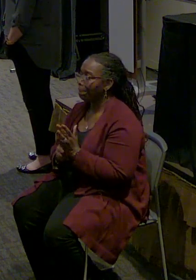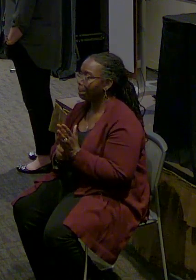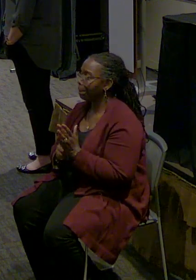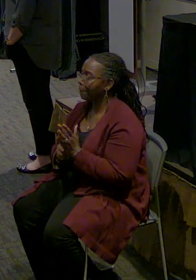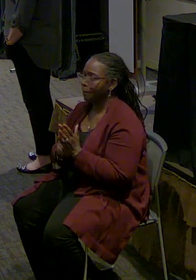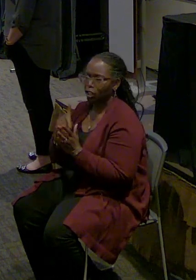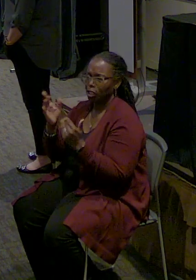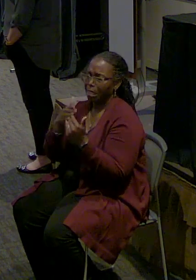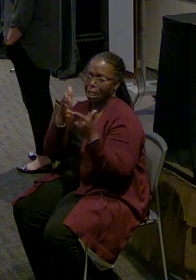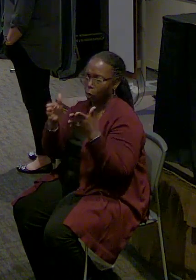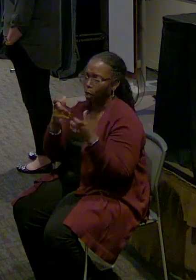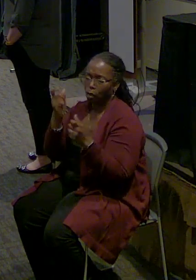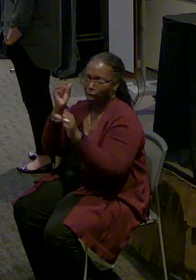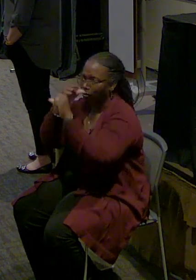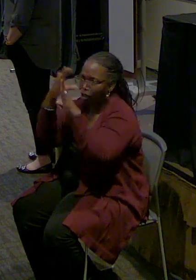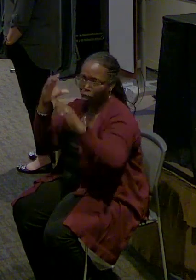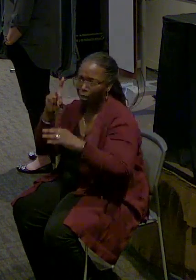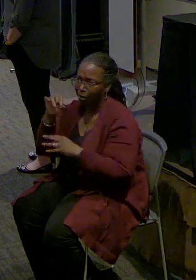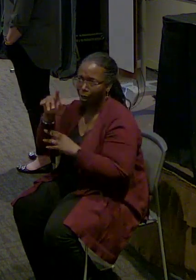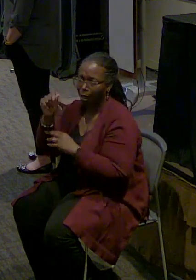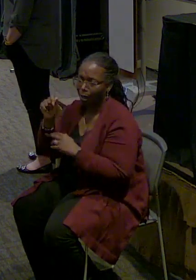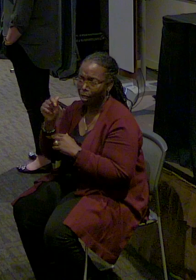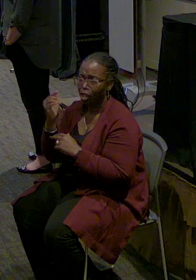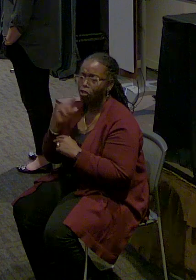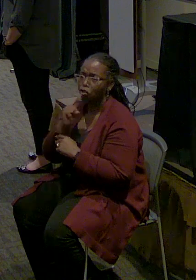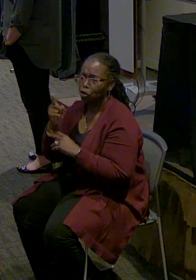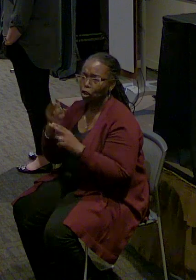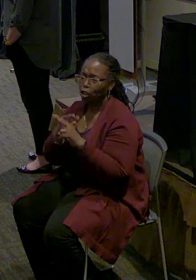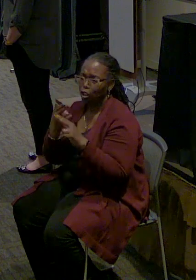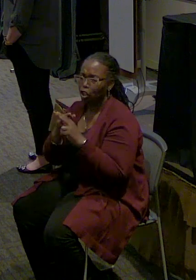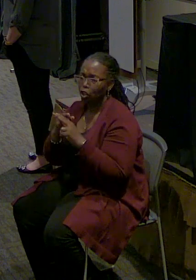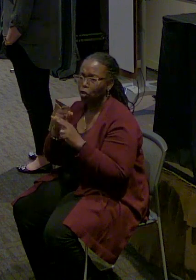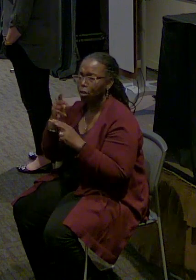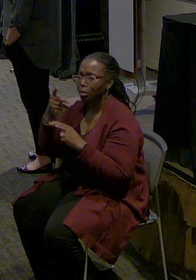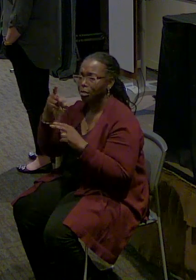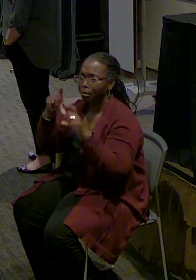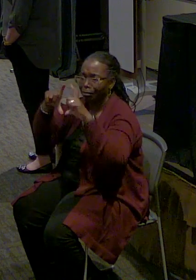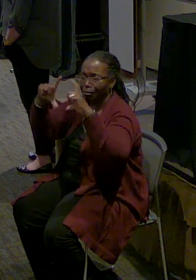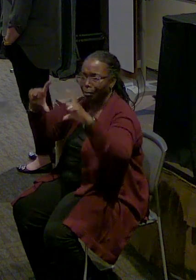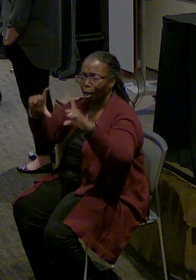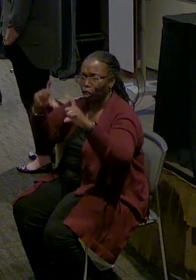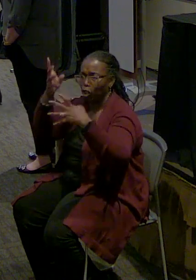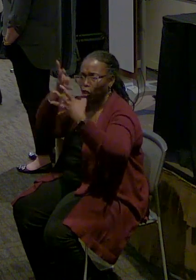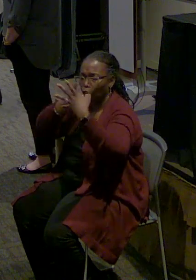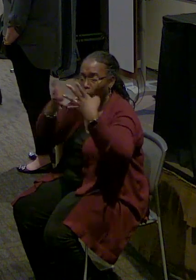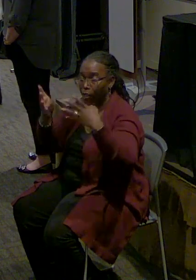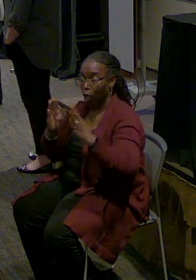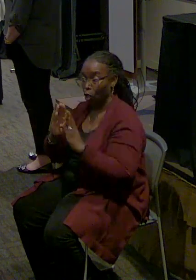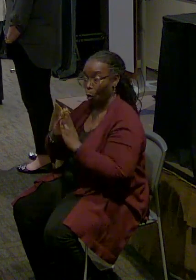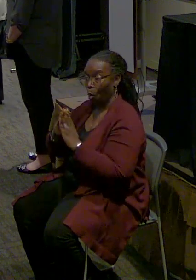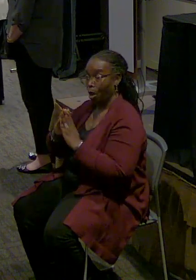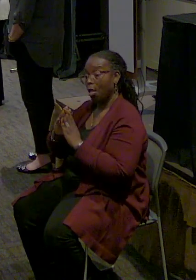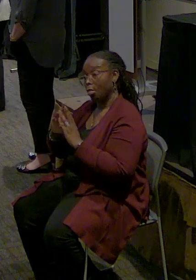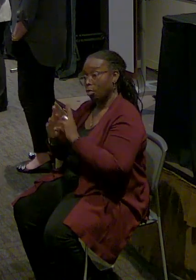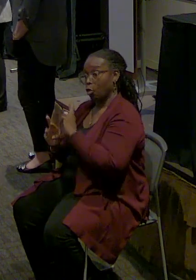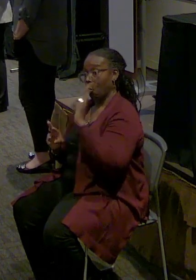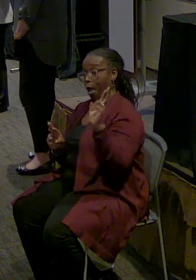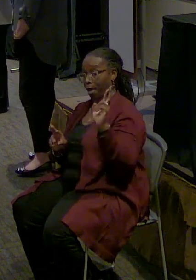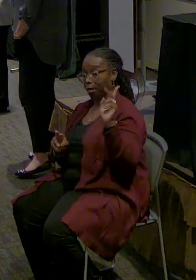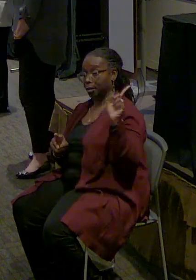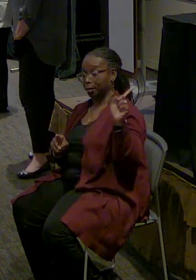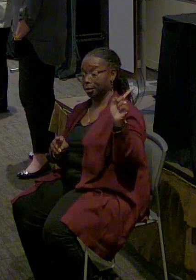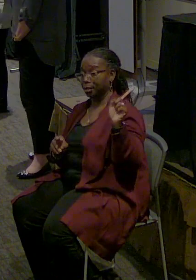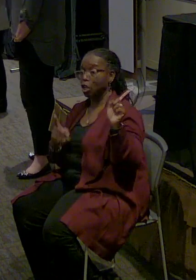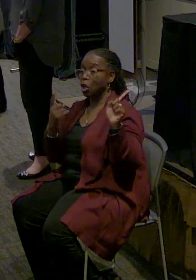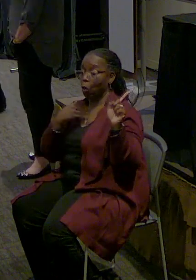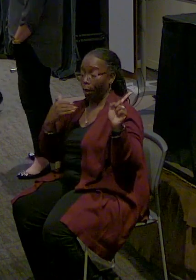Just an easy way that you can visualize data. I'm sure you all have used pie charts, graphs, things like that. The one on the right is one that